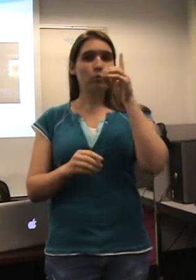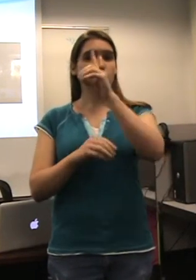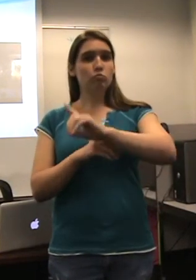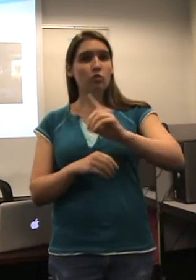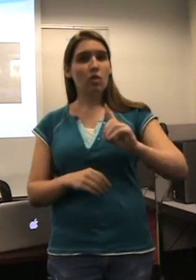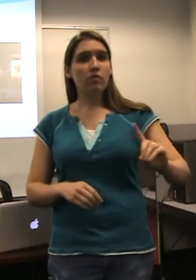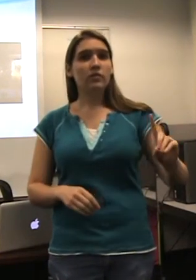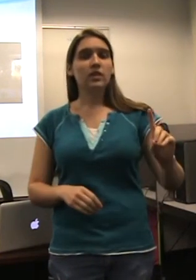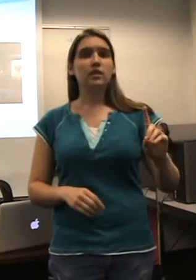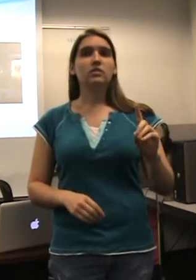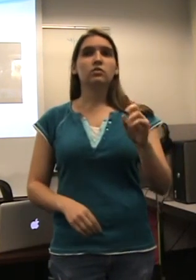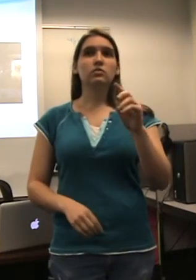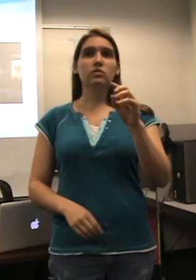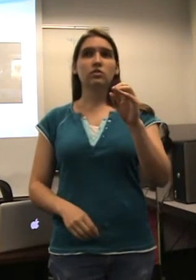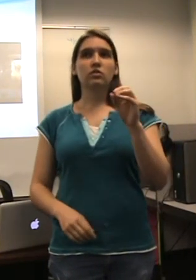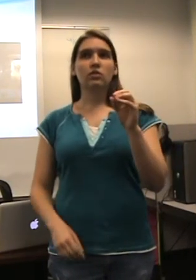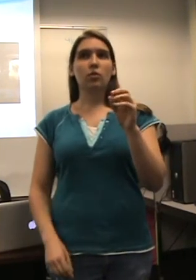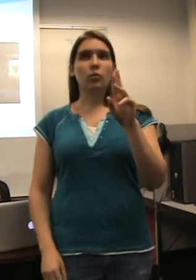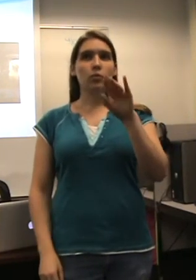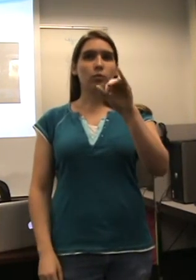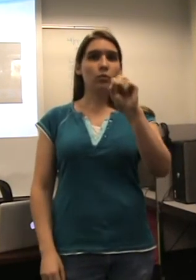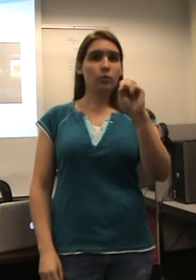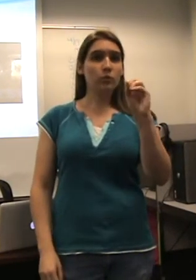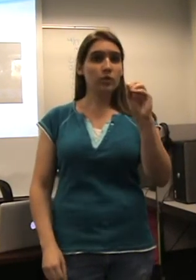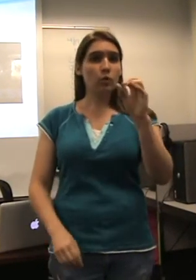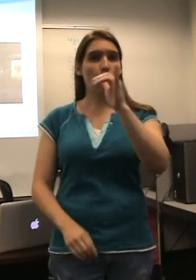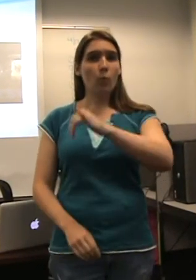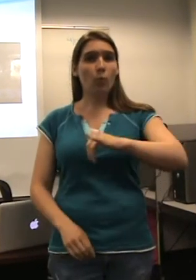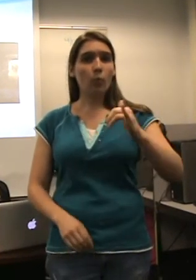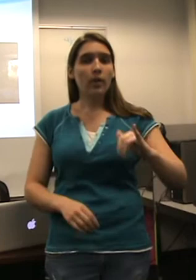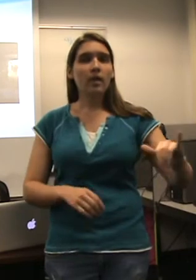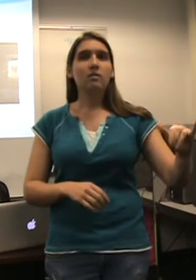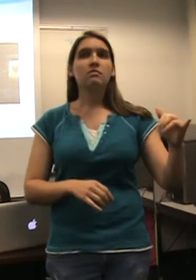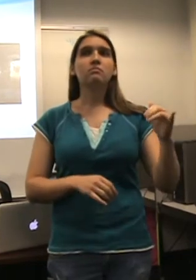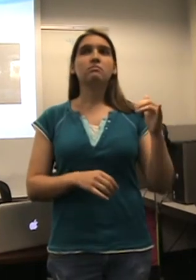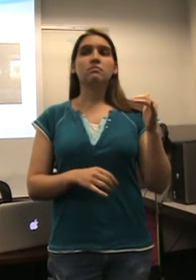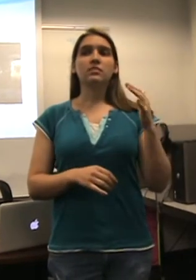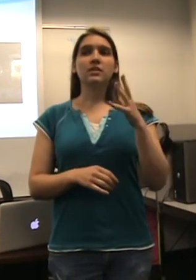The dolphins are mainly captured for aquariums and slaughtered for their meat.